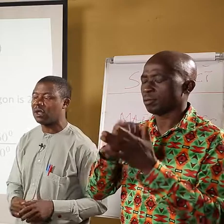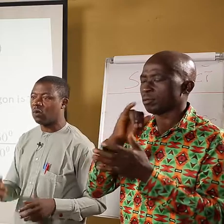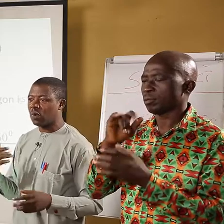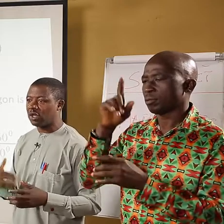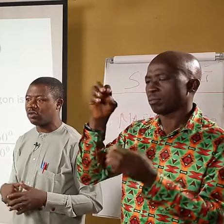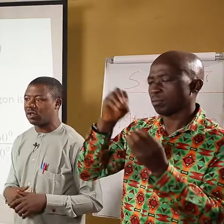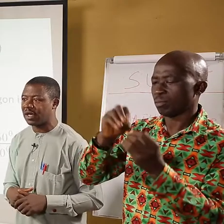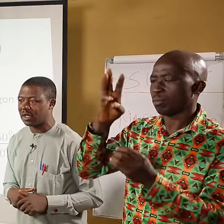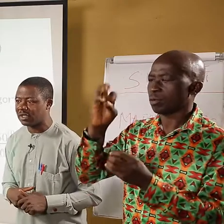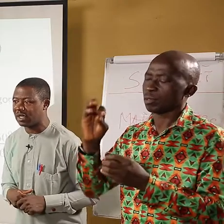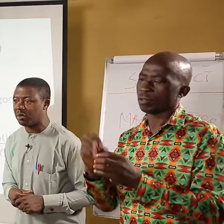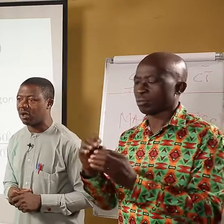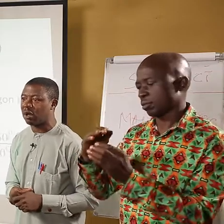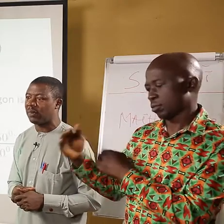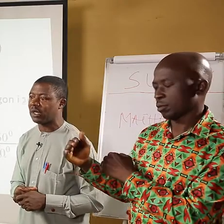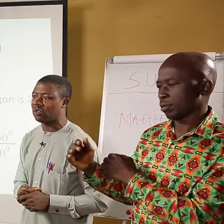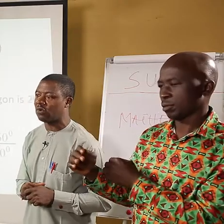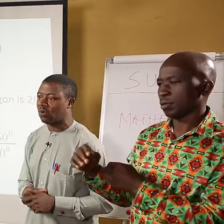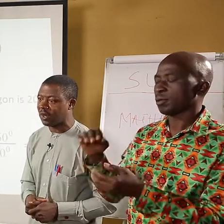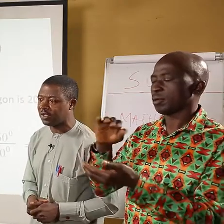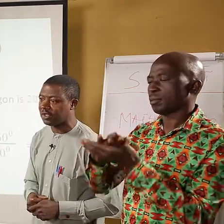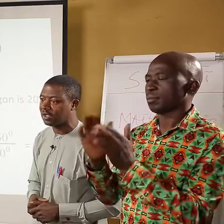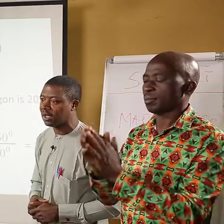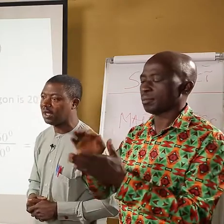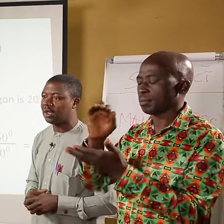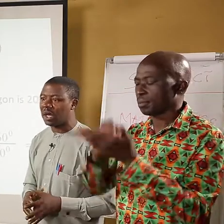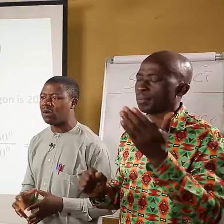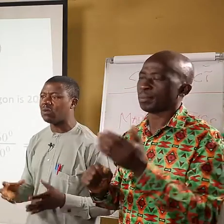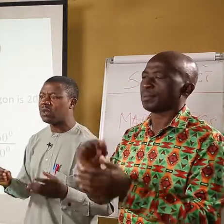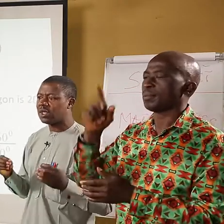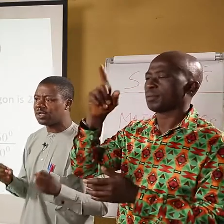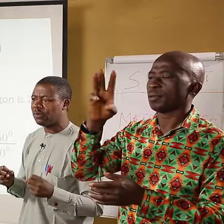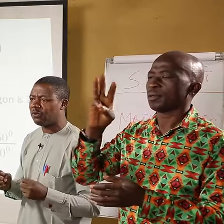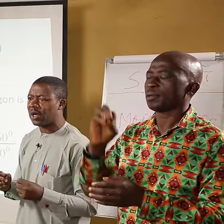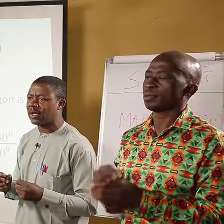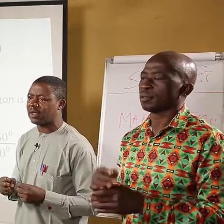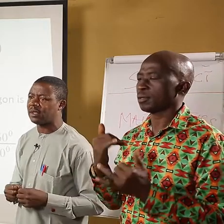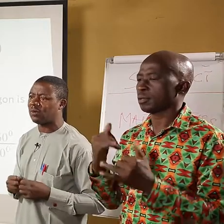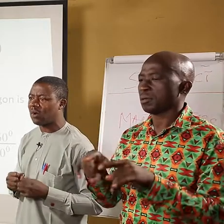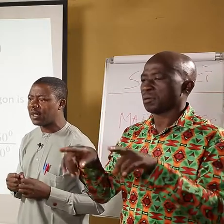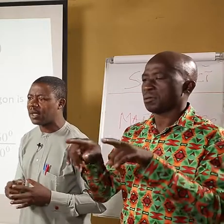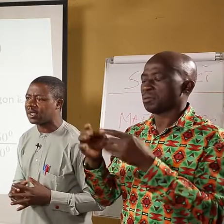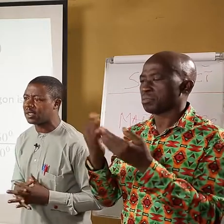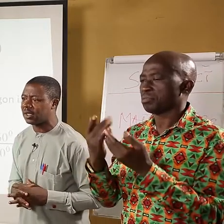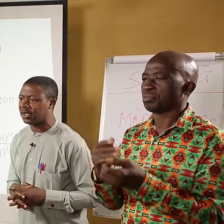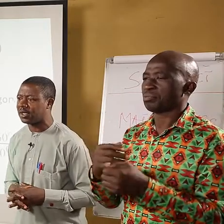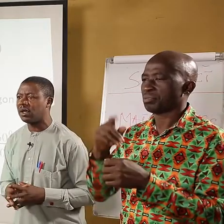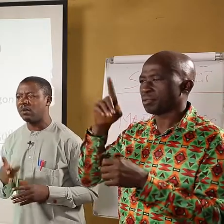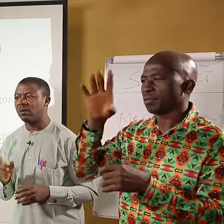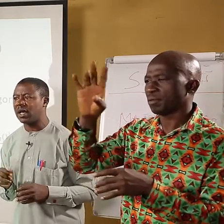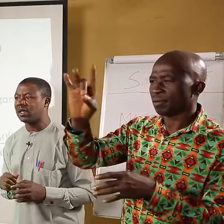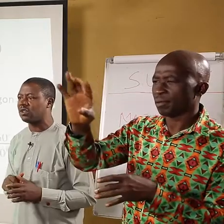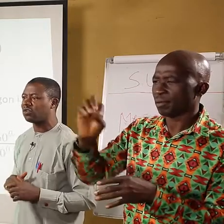160. Going to the right hand side, it become minus 160. Now, simplifying 180